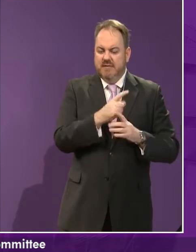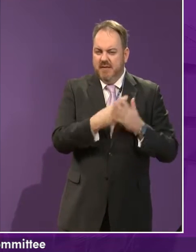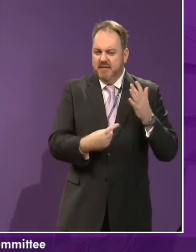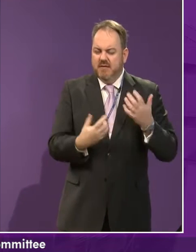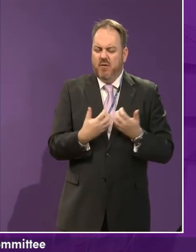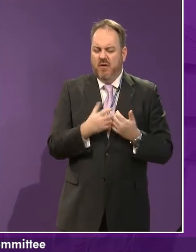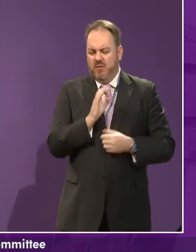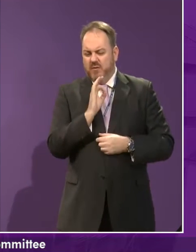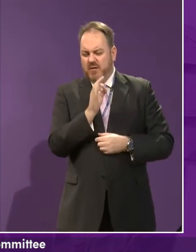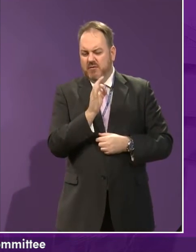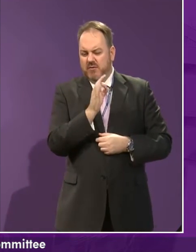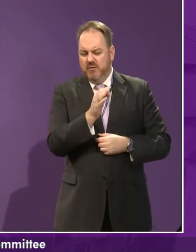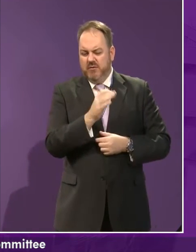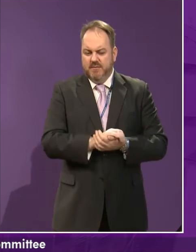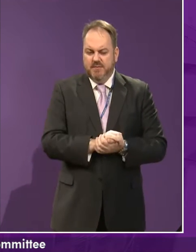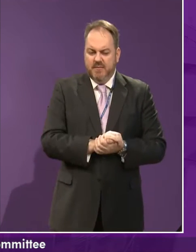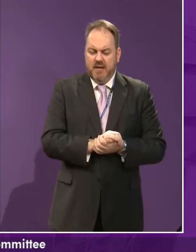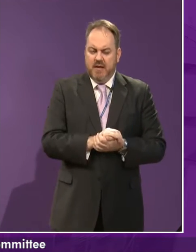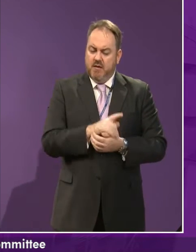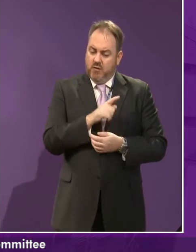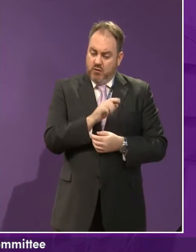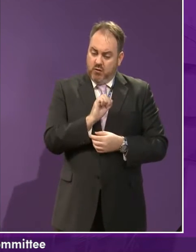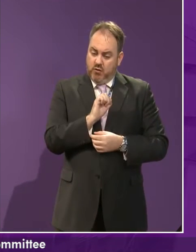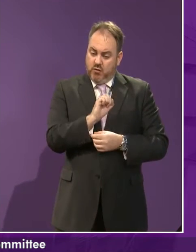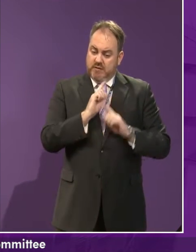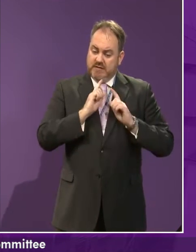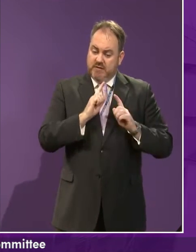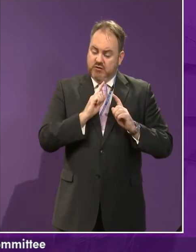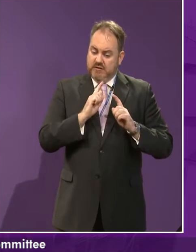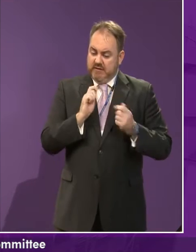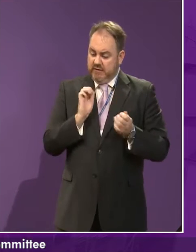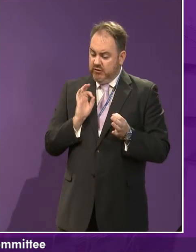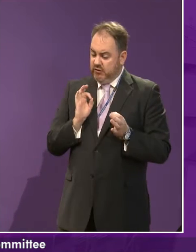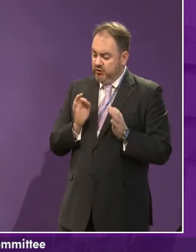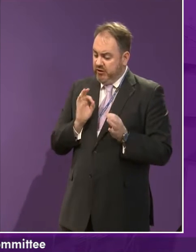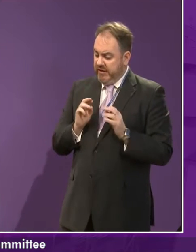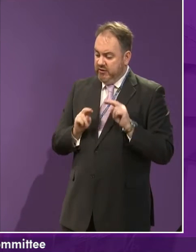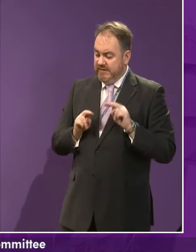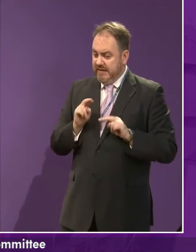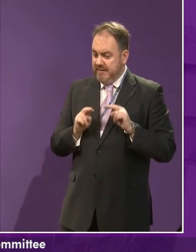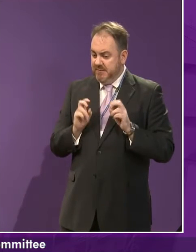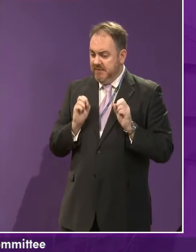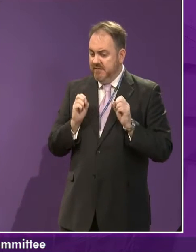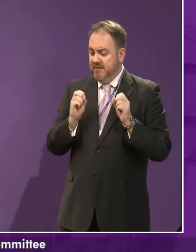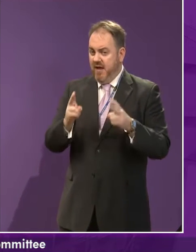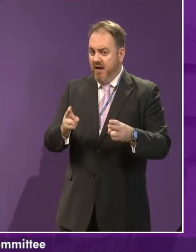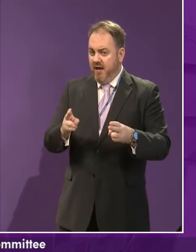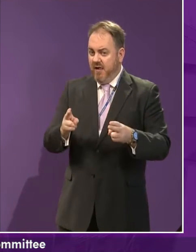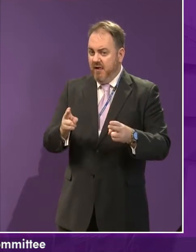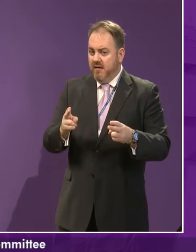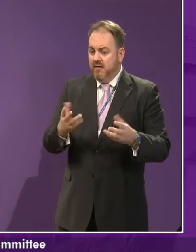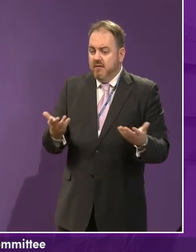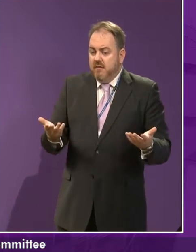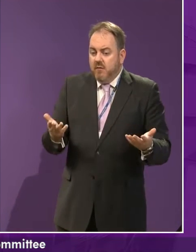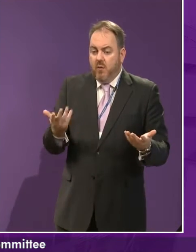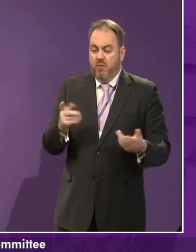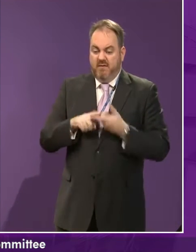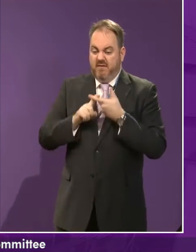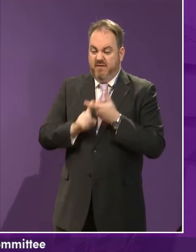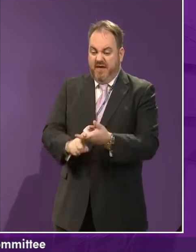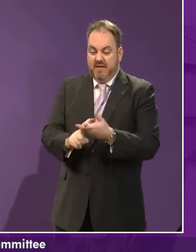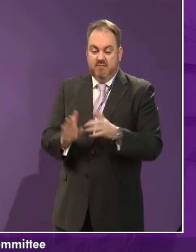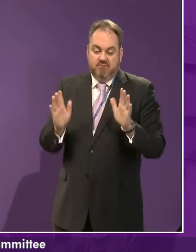changing how students are assessed, or is it very much, this is how we've always done it, we do an exam at the end of the year and that's it? Or is there